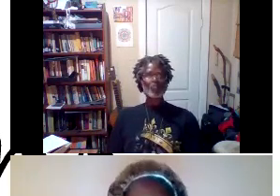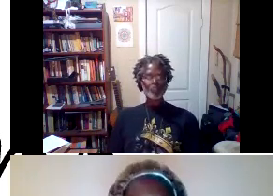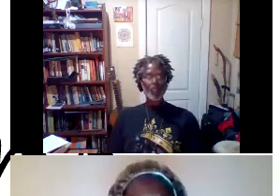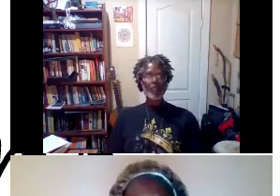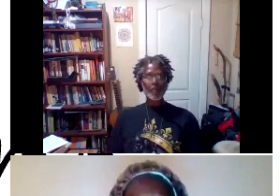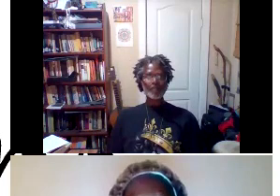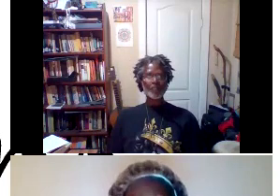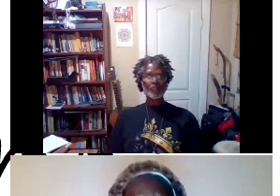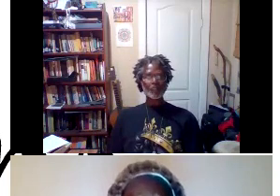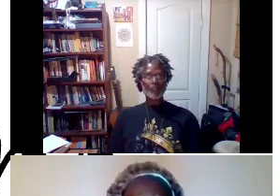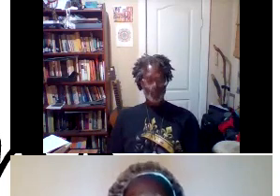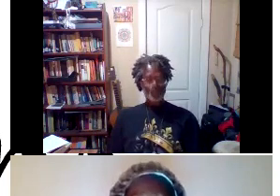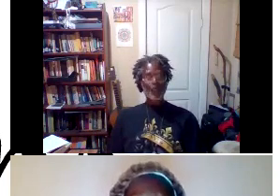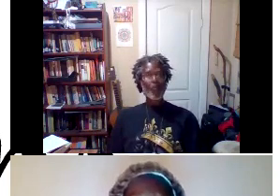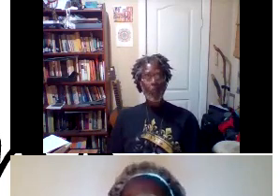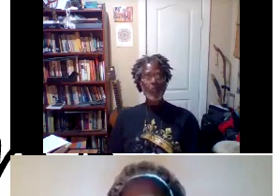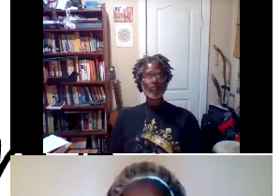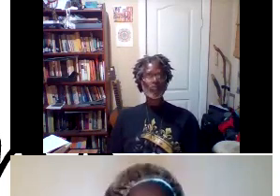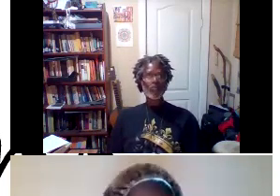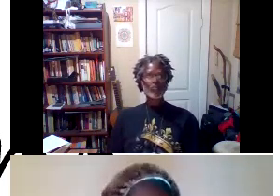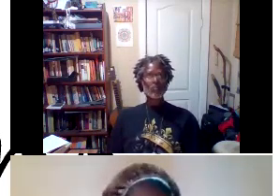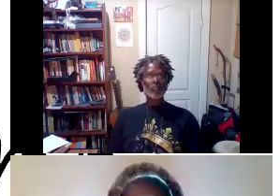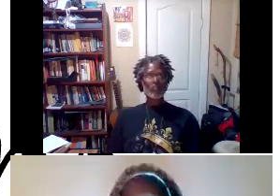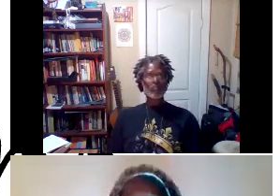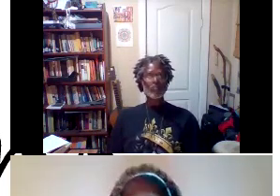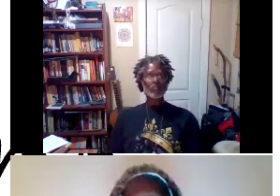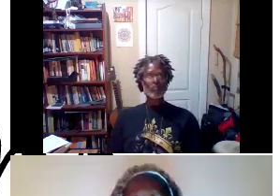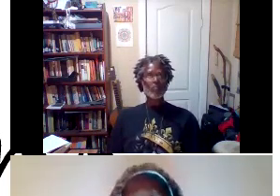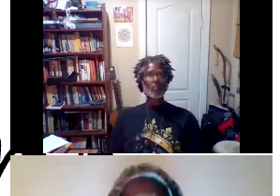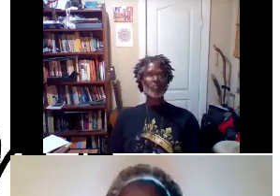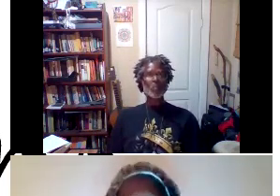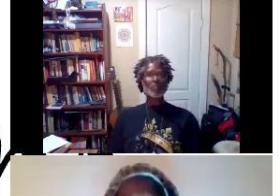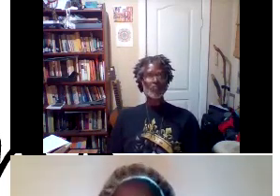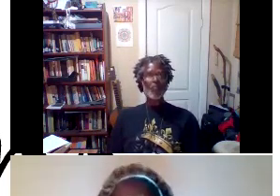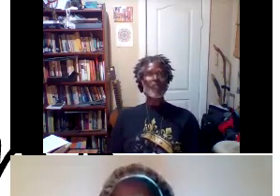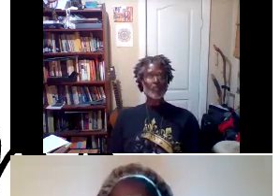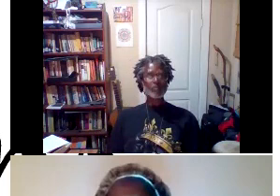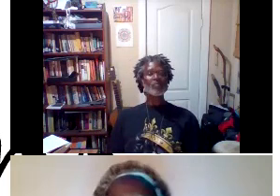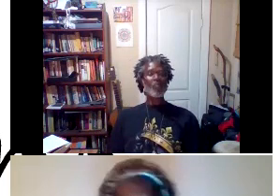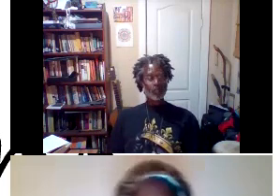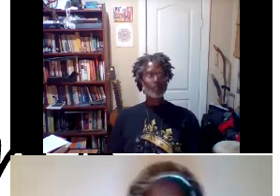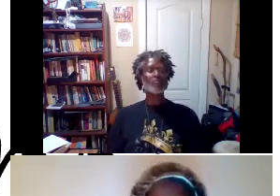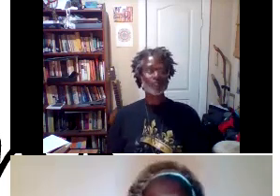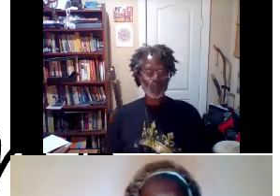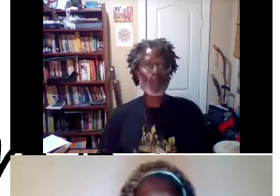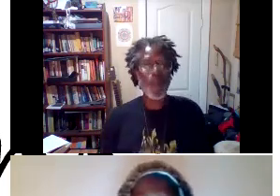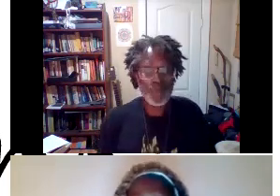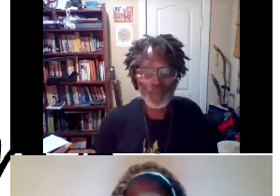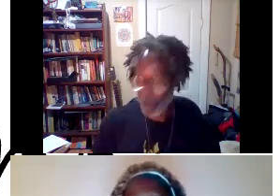but it's different. So, and it's a lot of different variations of it. Yeah.